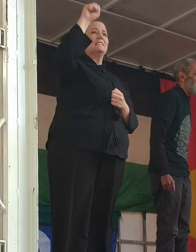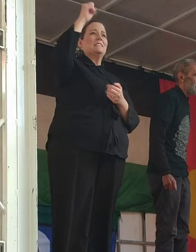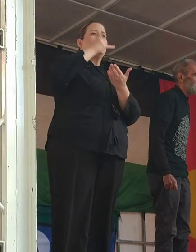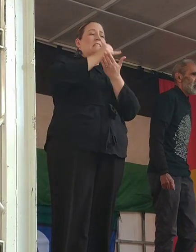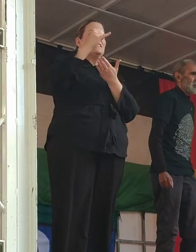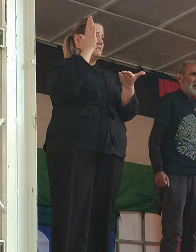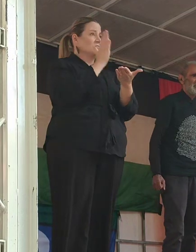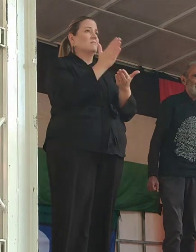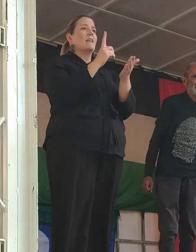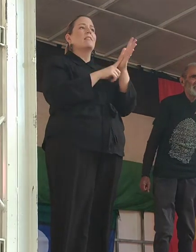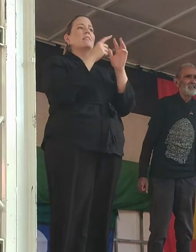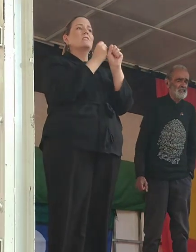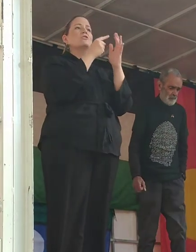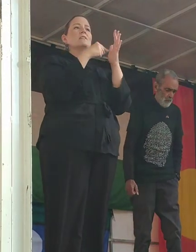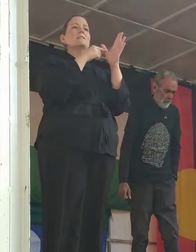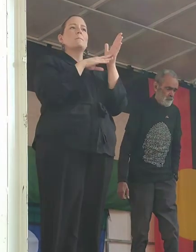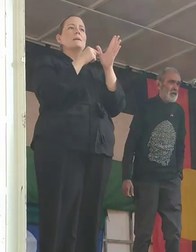legitimate. Resistance